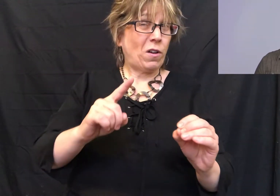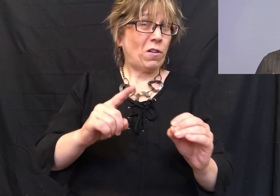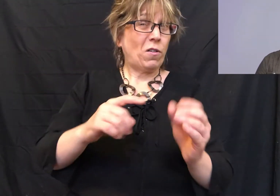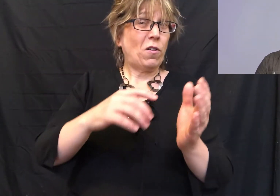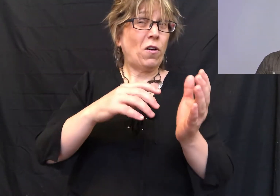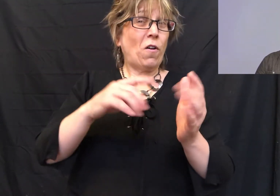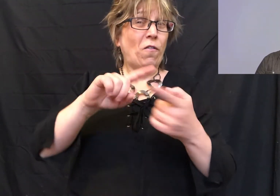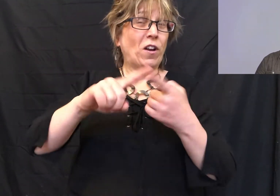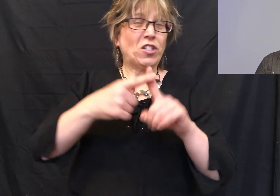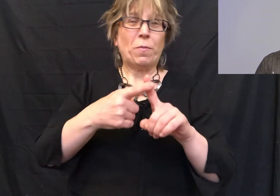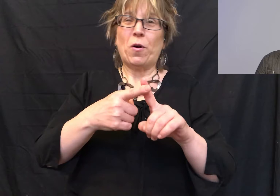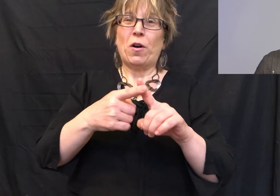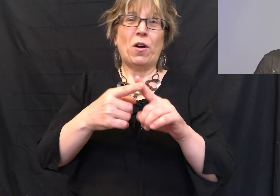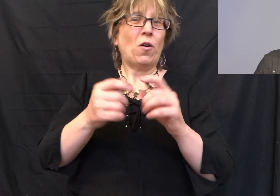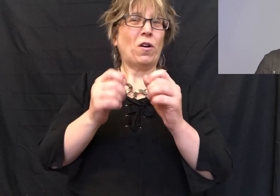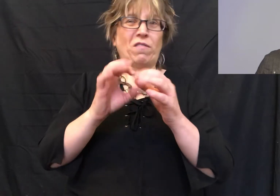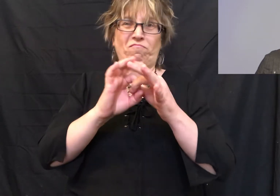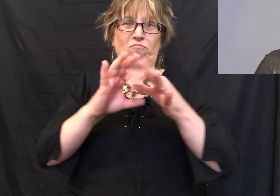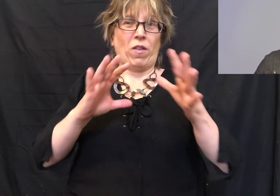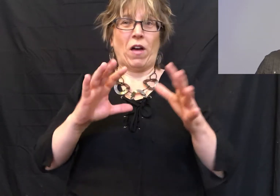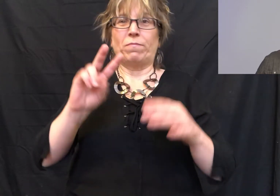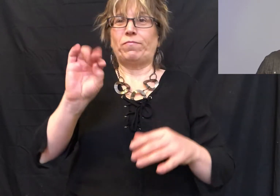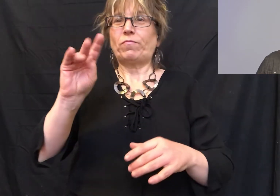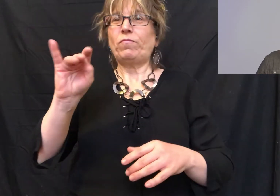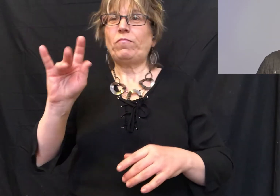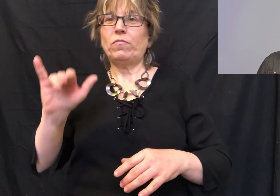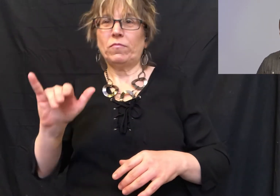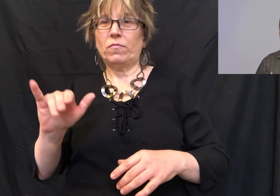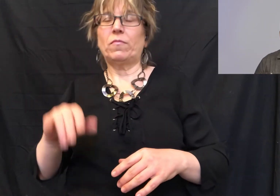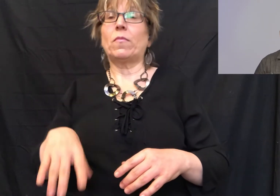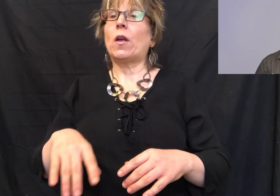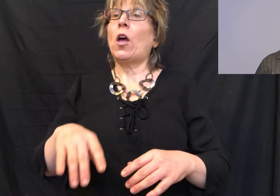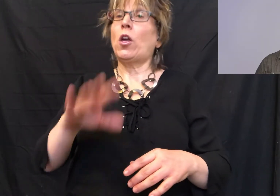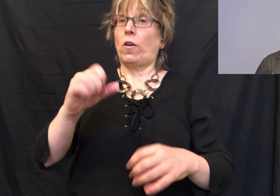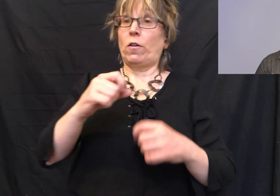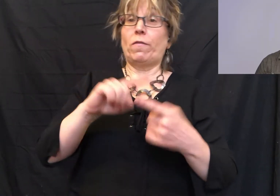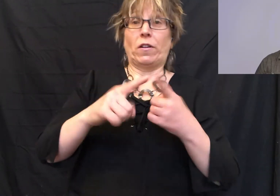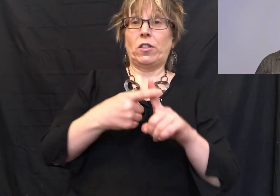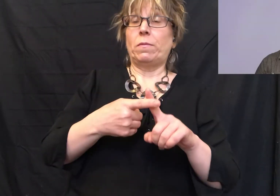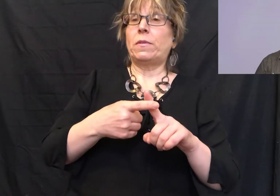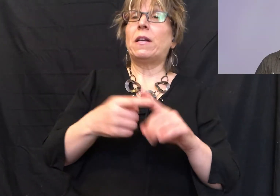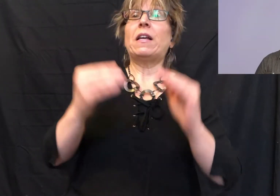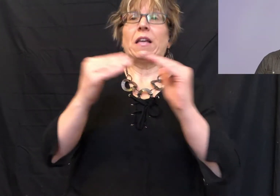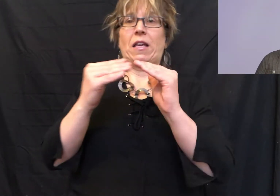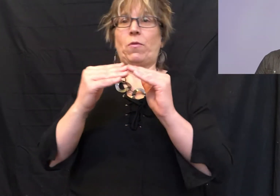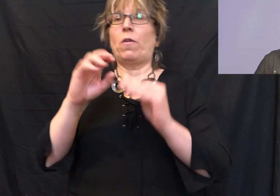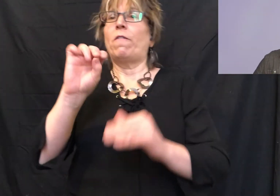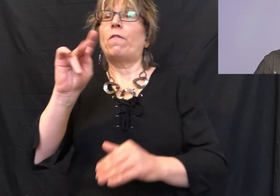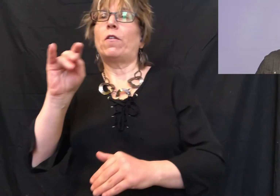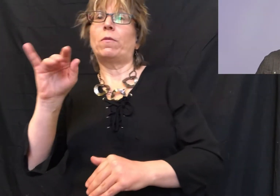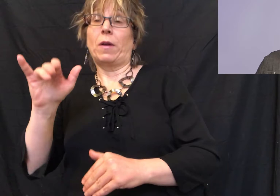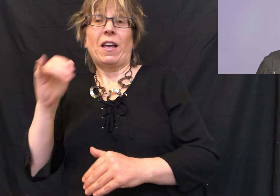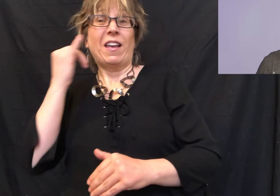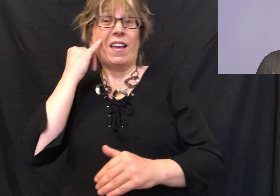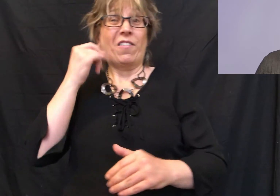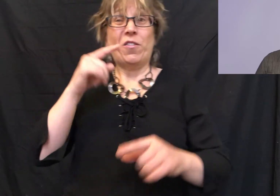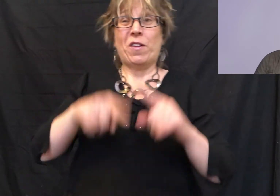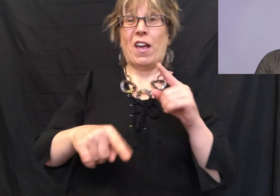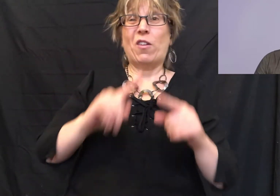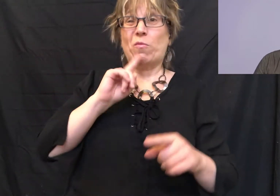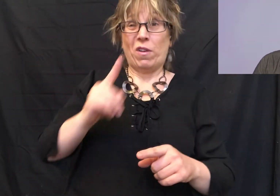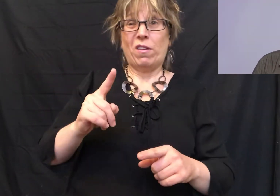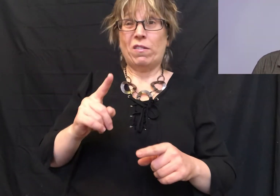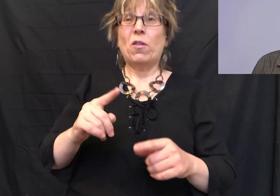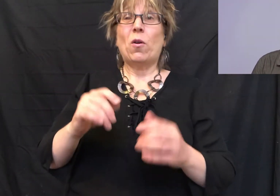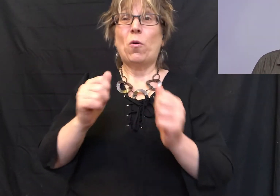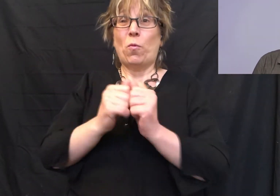without vulnerability. Your friendship is only as strong as your level of vulnerability. So if you're not able to be real with people, you don't really